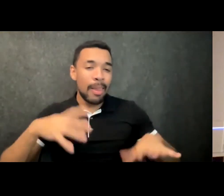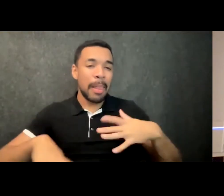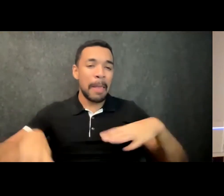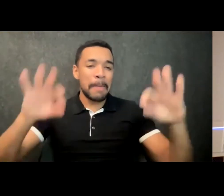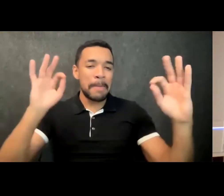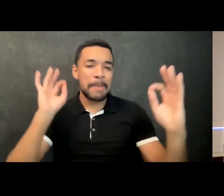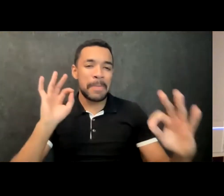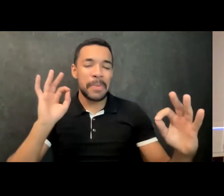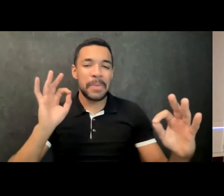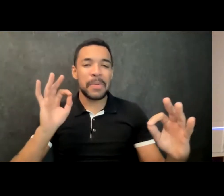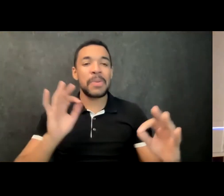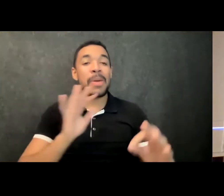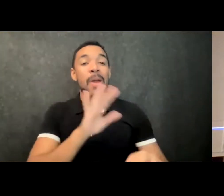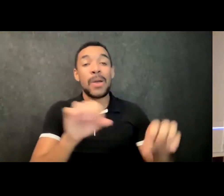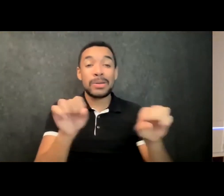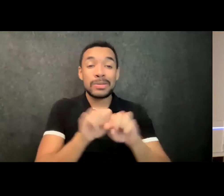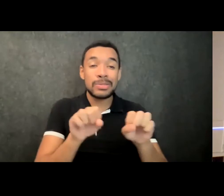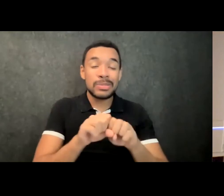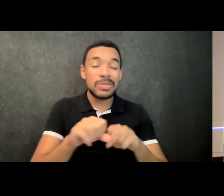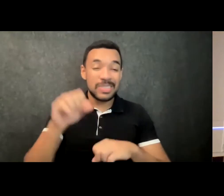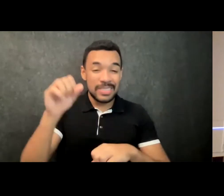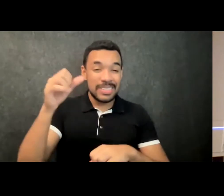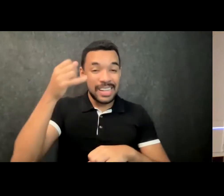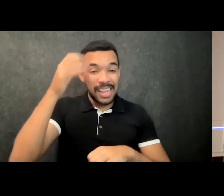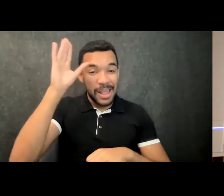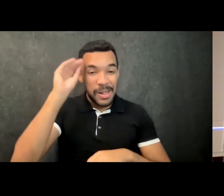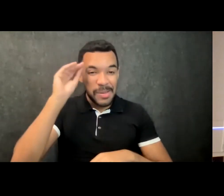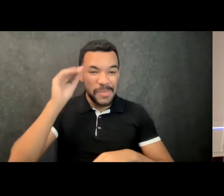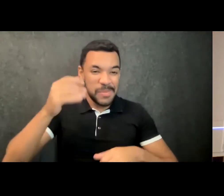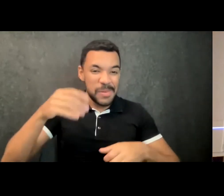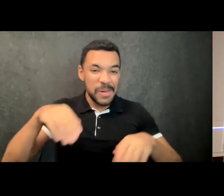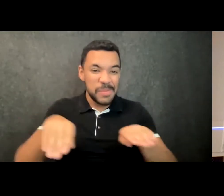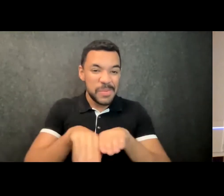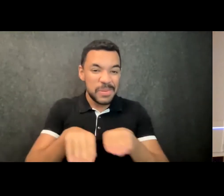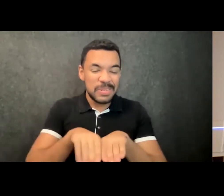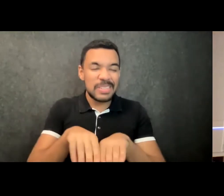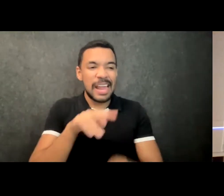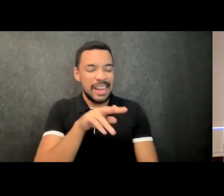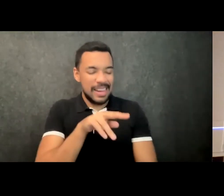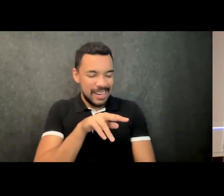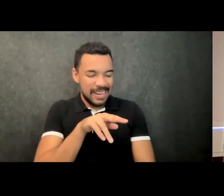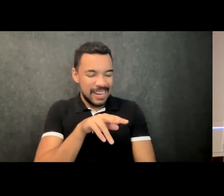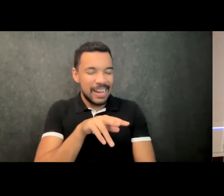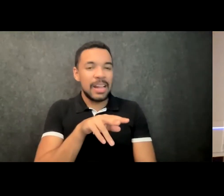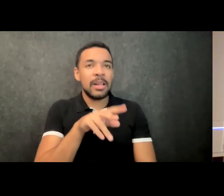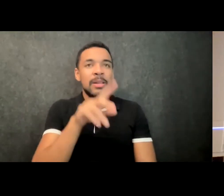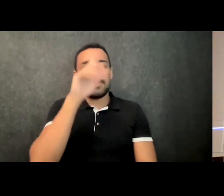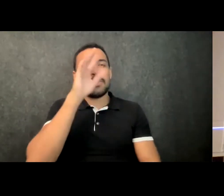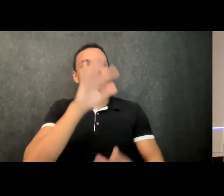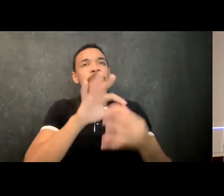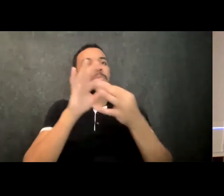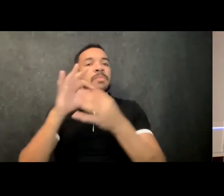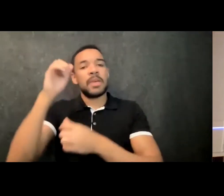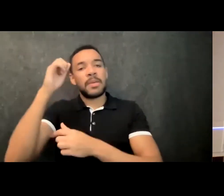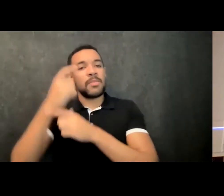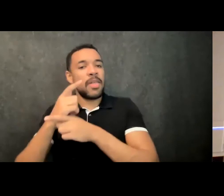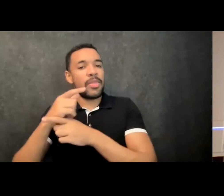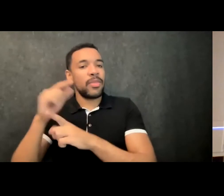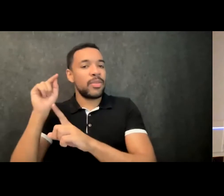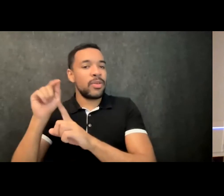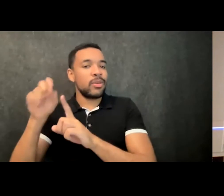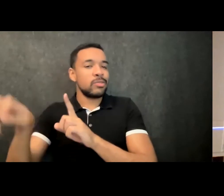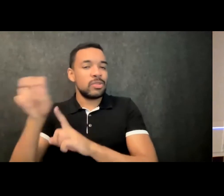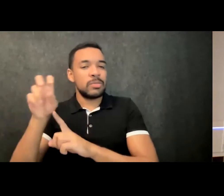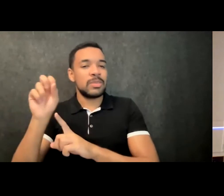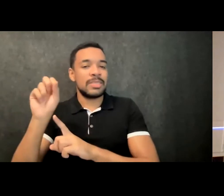wore gray cowboy boots that made me recall how, on a trip to Santa Fe, my brother Kiyum had worn a whole outfit that